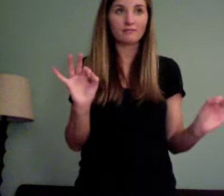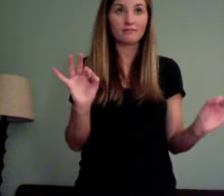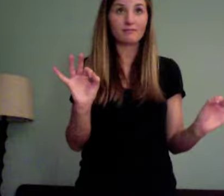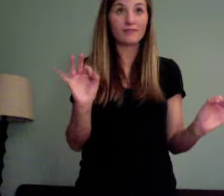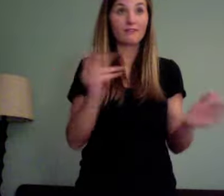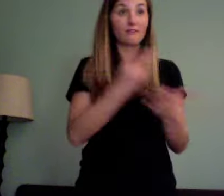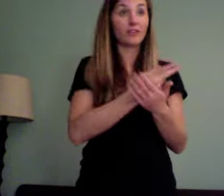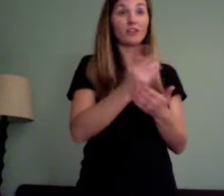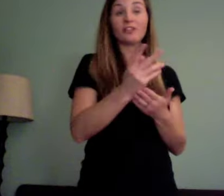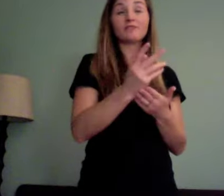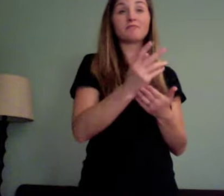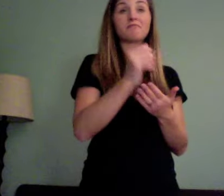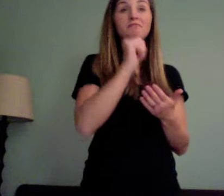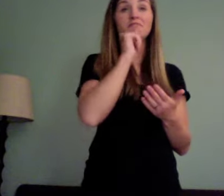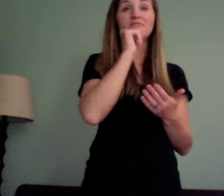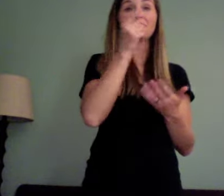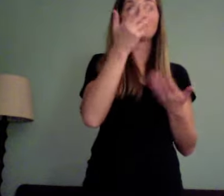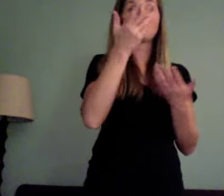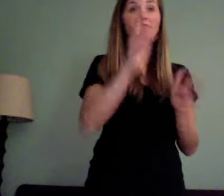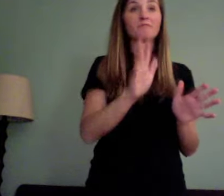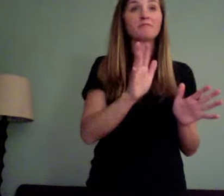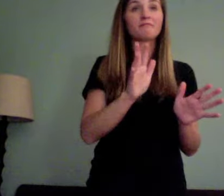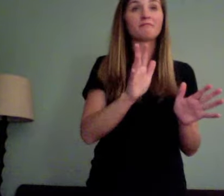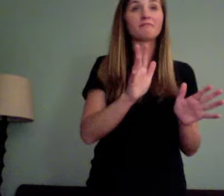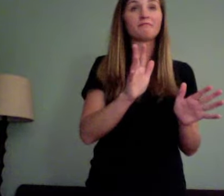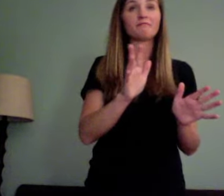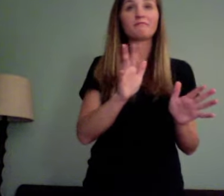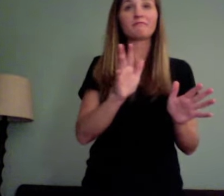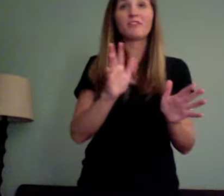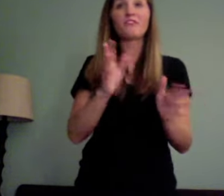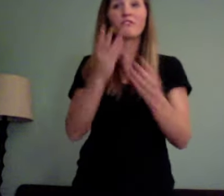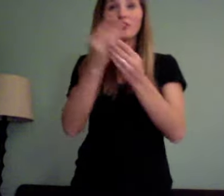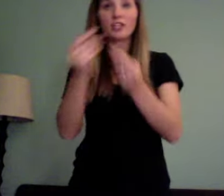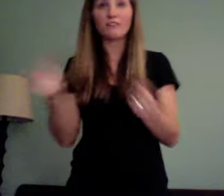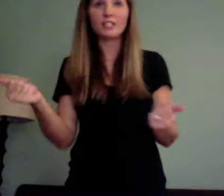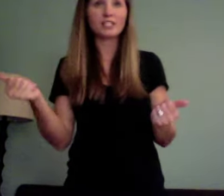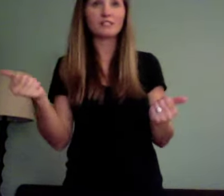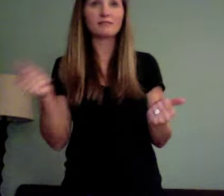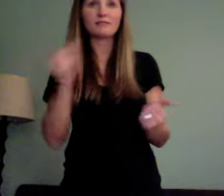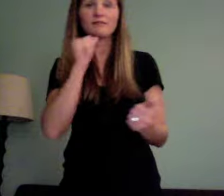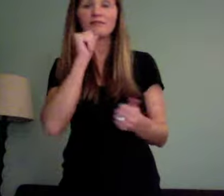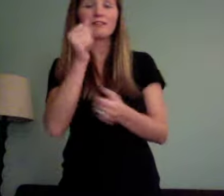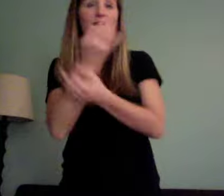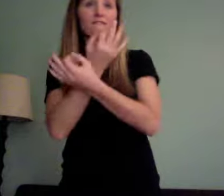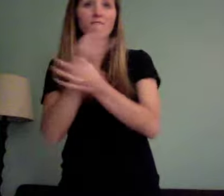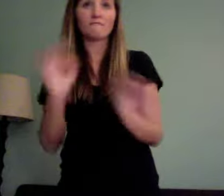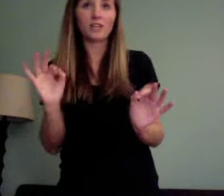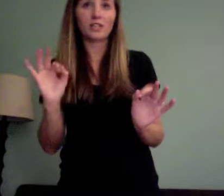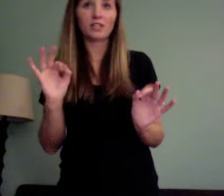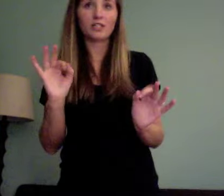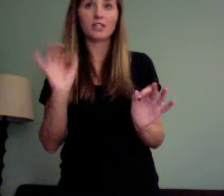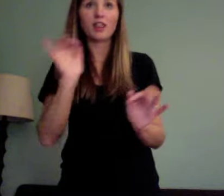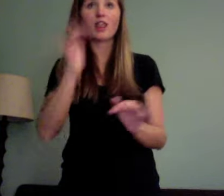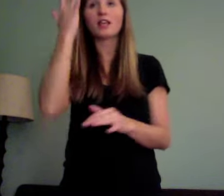Forgiveness wasn't free. That's why Jesus Christ came to earth. He died upon the cross.